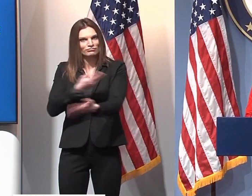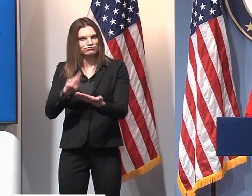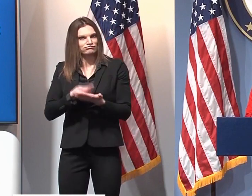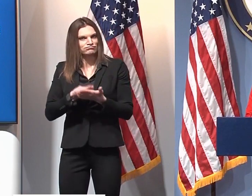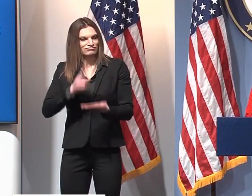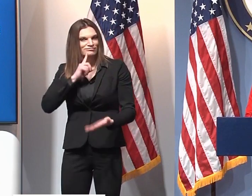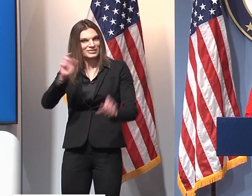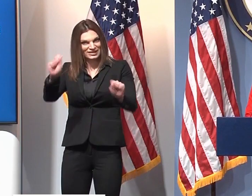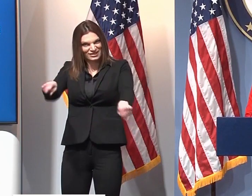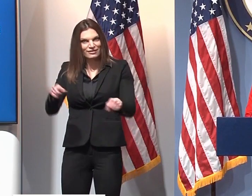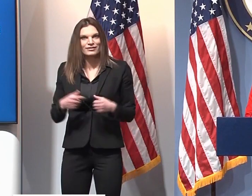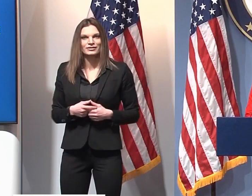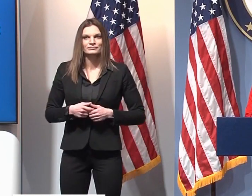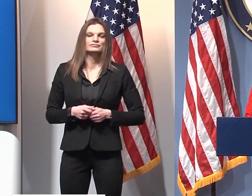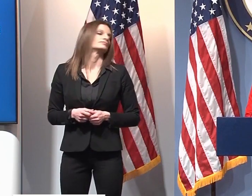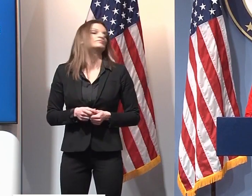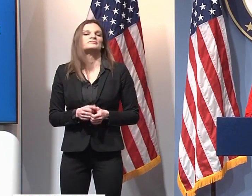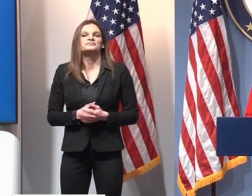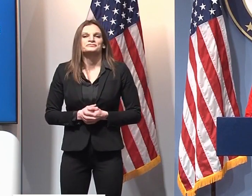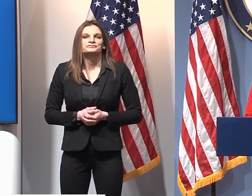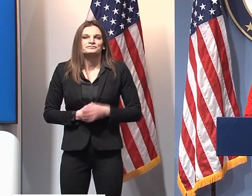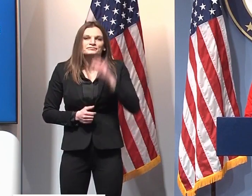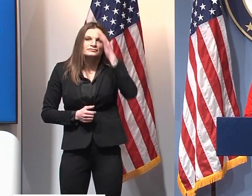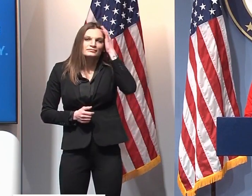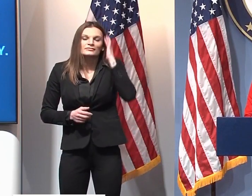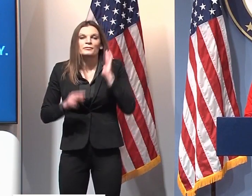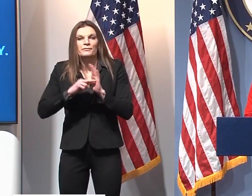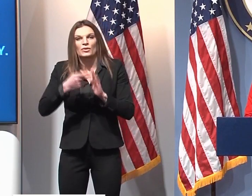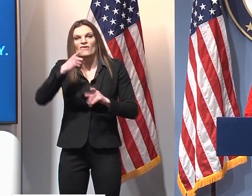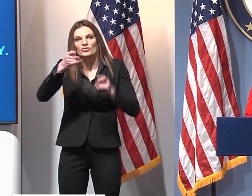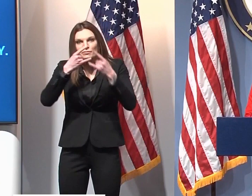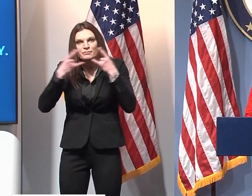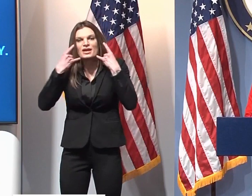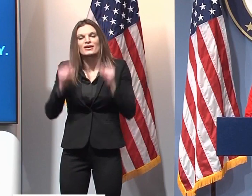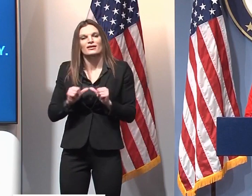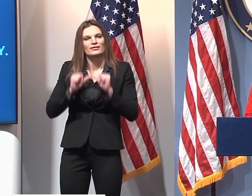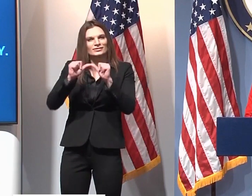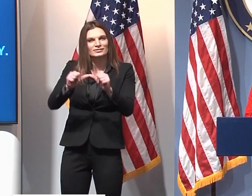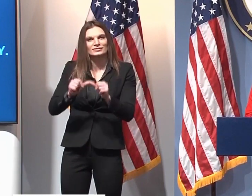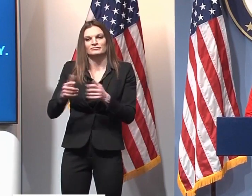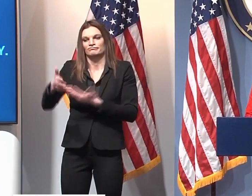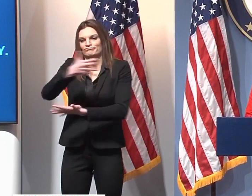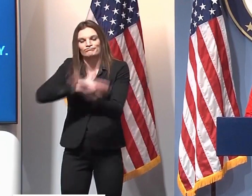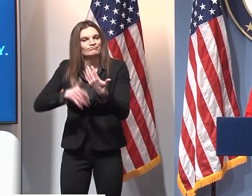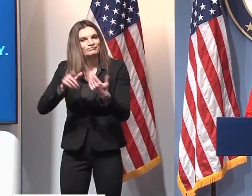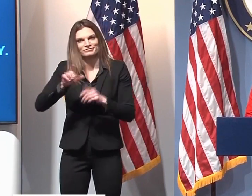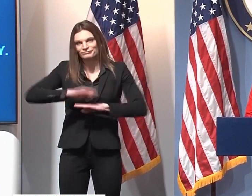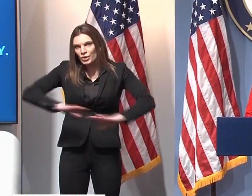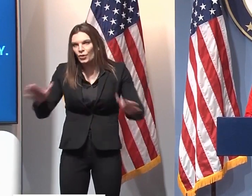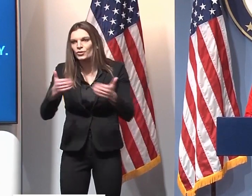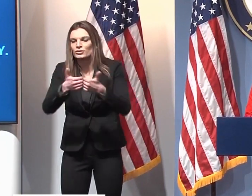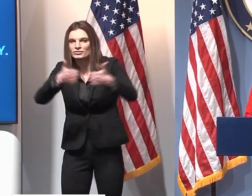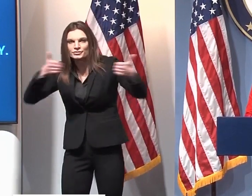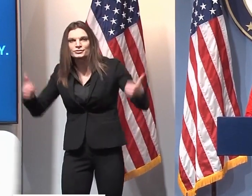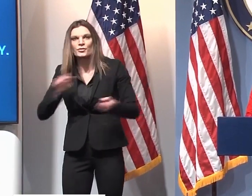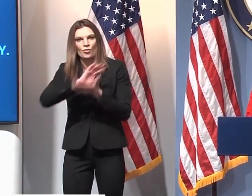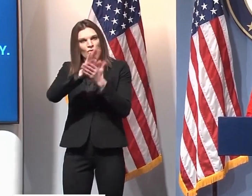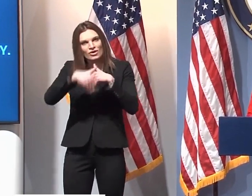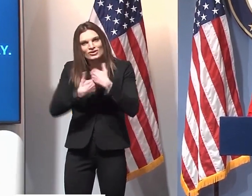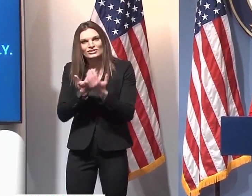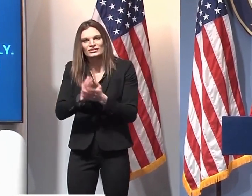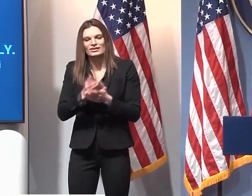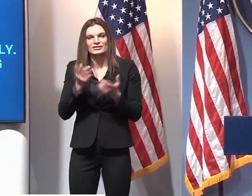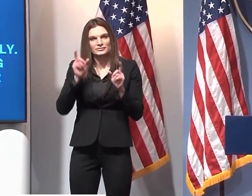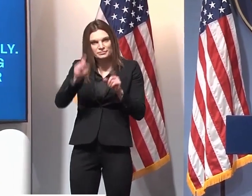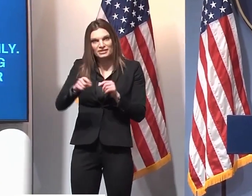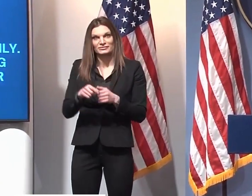we can to put an end to this pandemic. It means masking up, social distancing, washing your hands, and making a plan to get